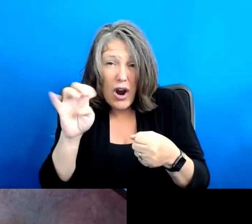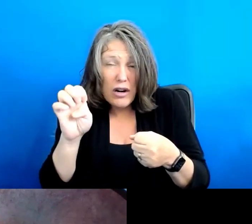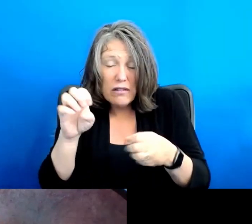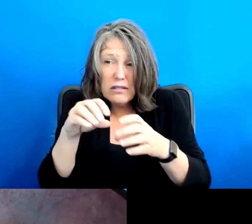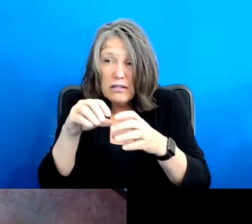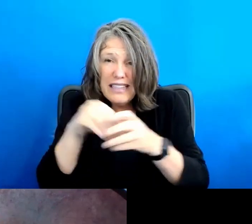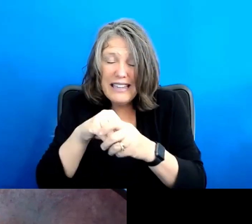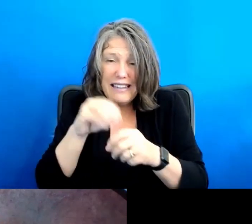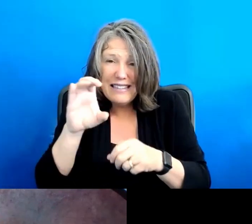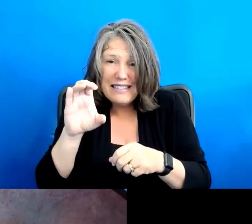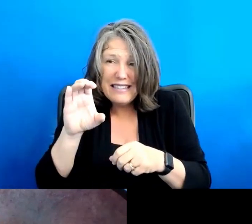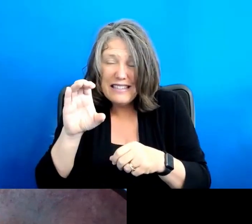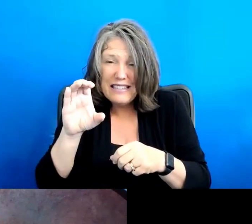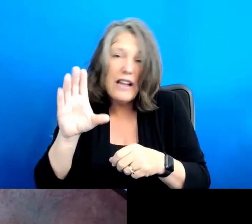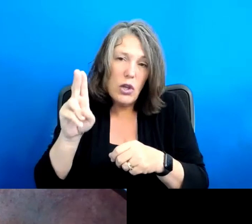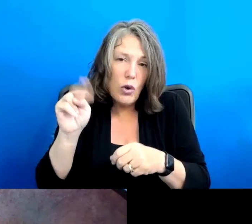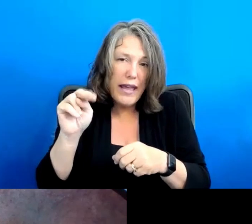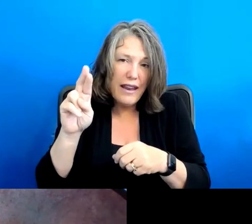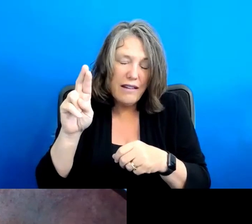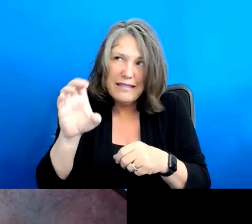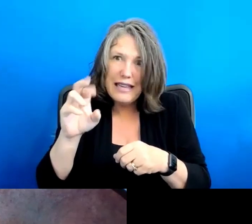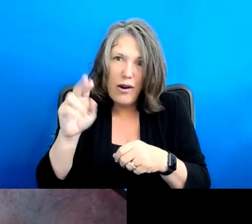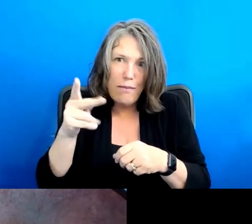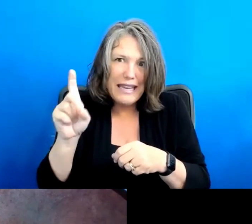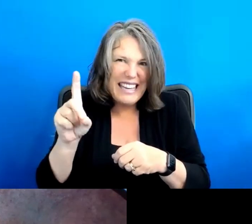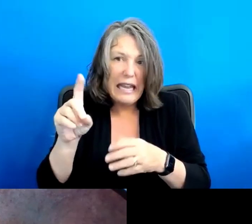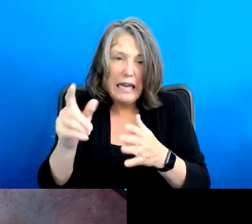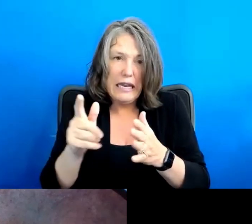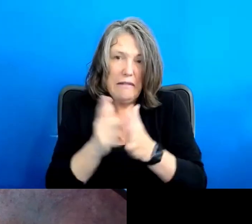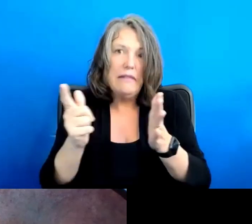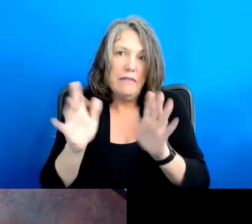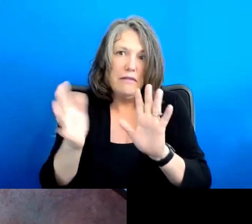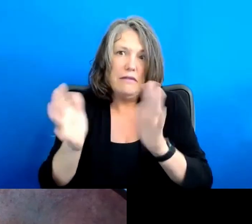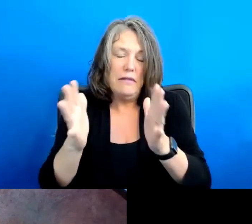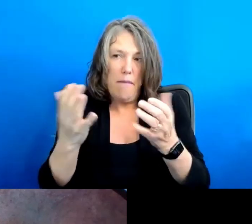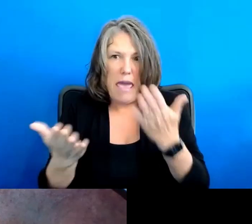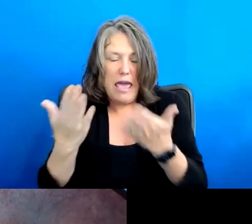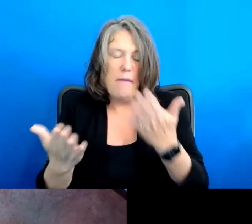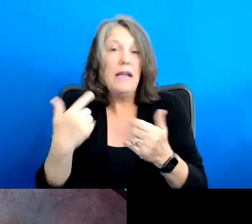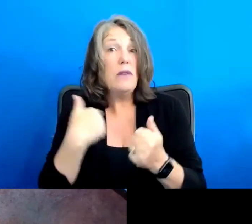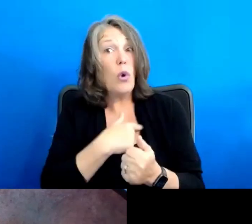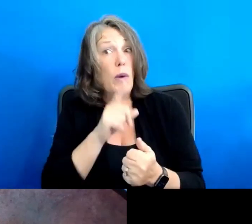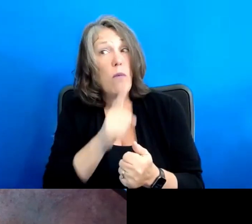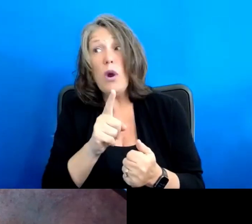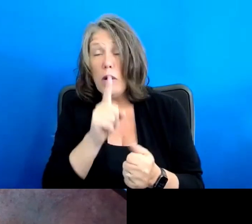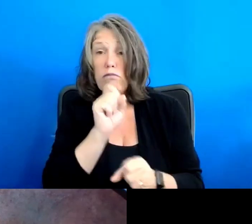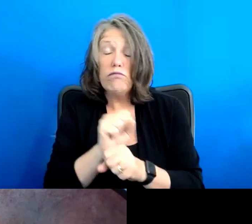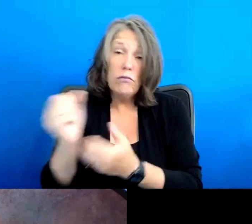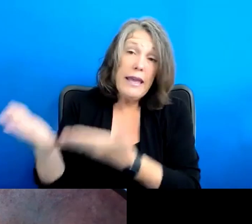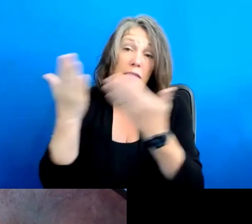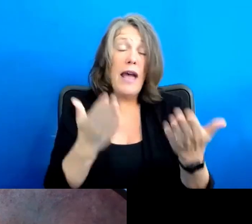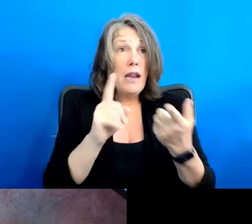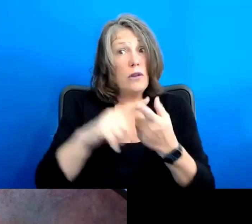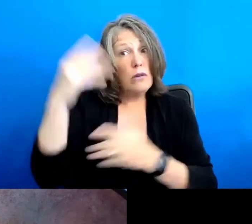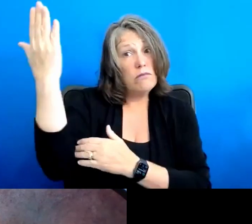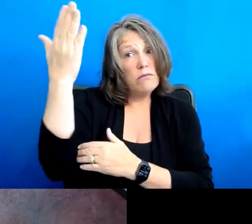CRPD. And in actual fact, we were invited in to give testimony before the Canadian Senate